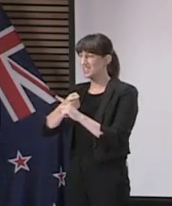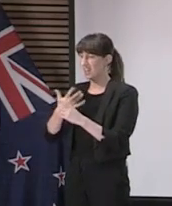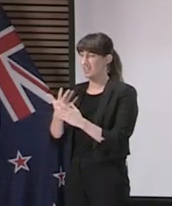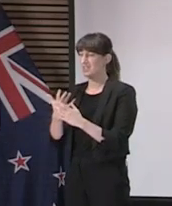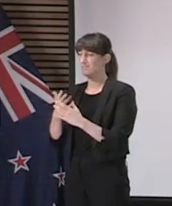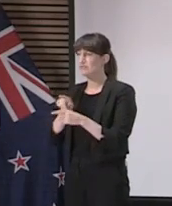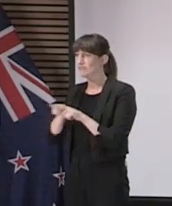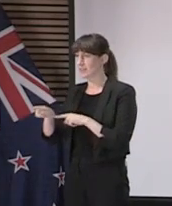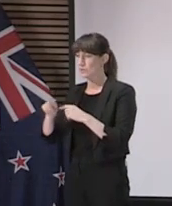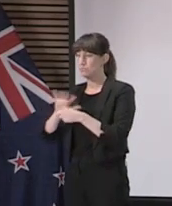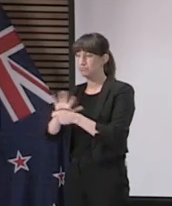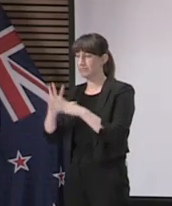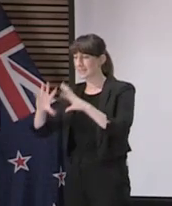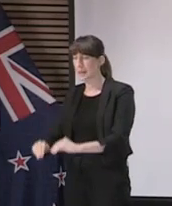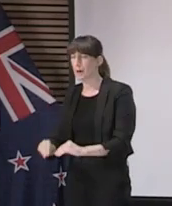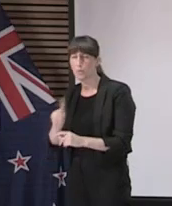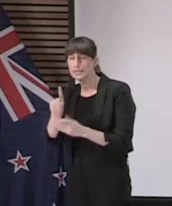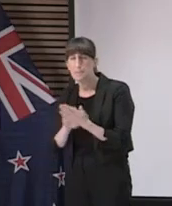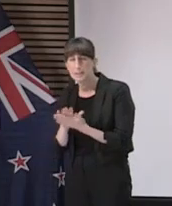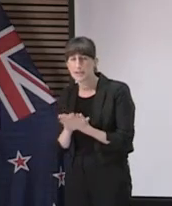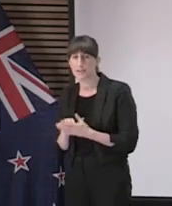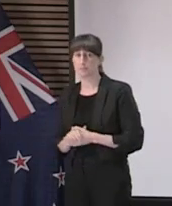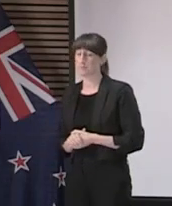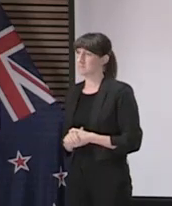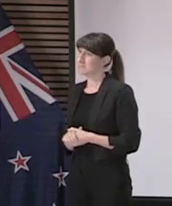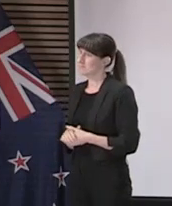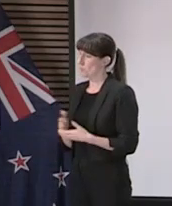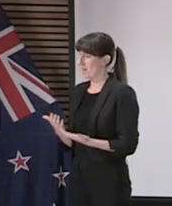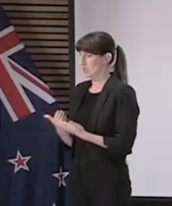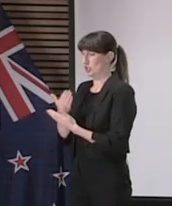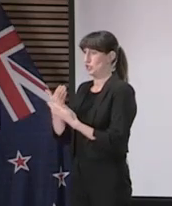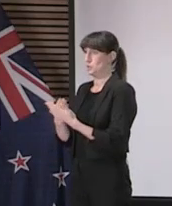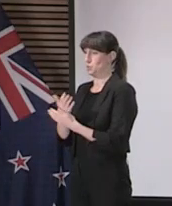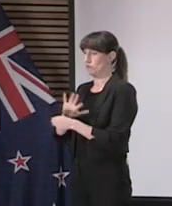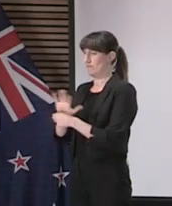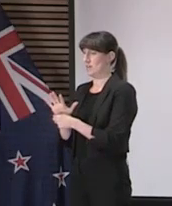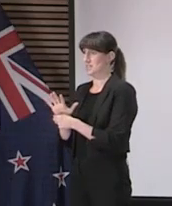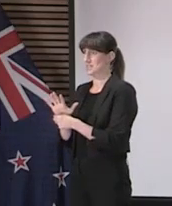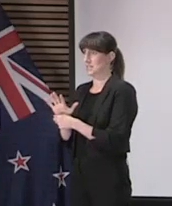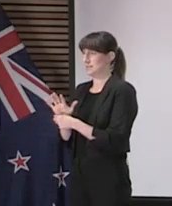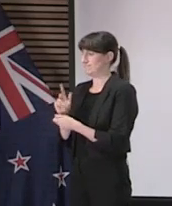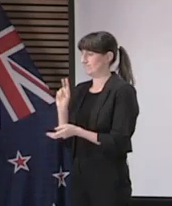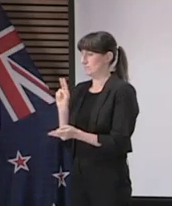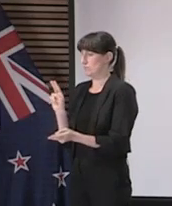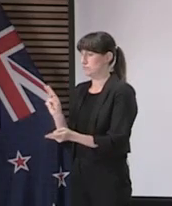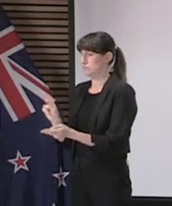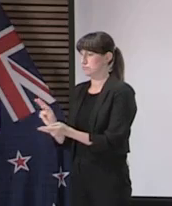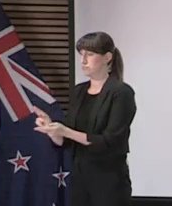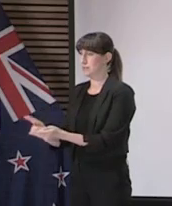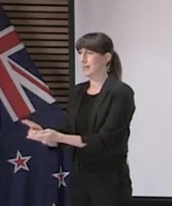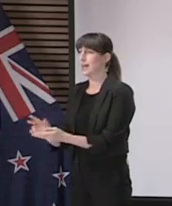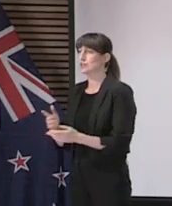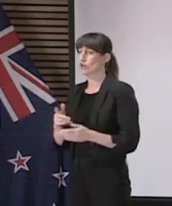Well, it really reflects that we've had a much smaller number of cases over the last 2 weeks, recalling that recovered cases are